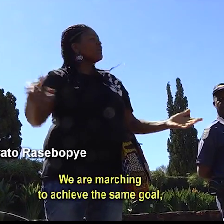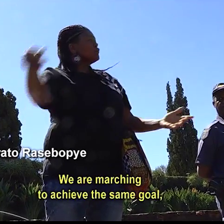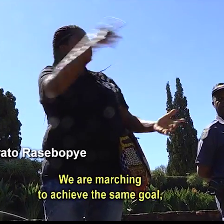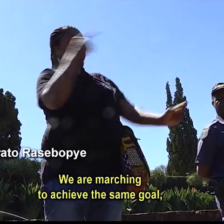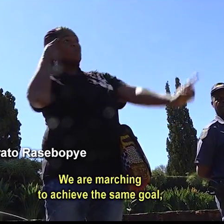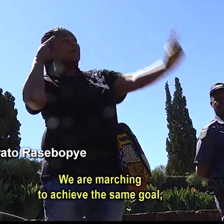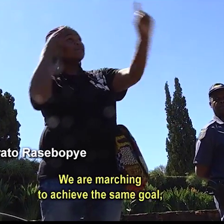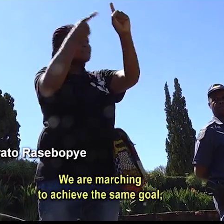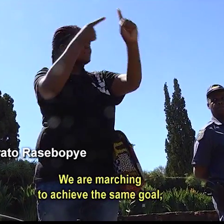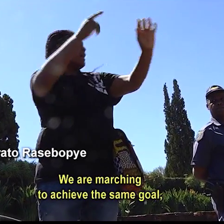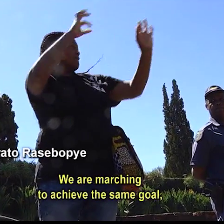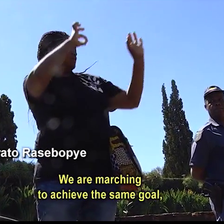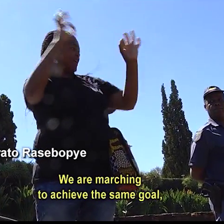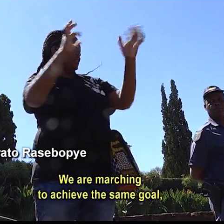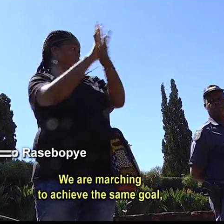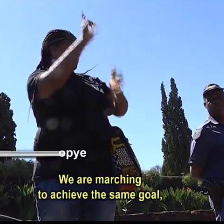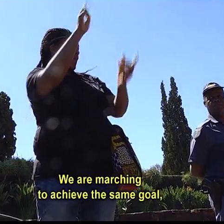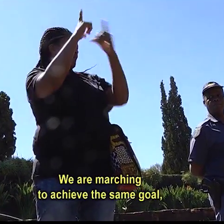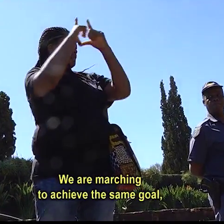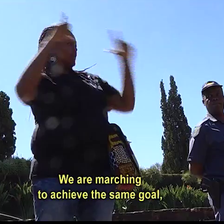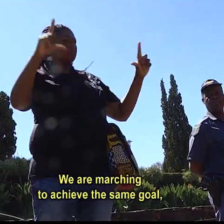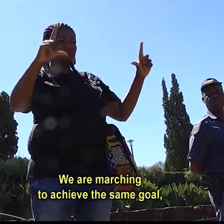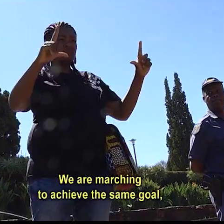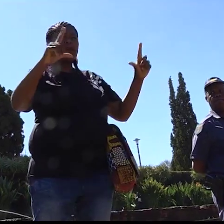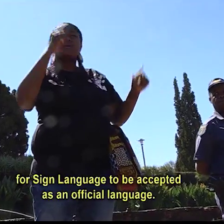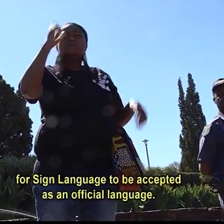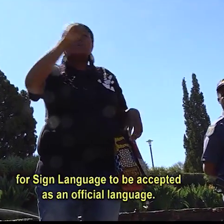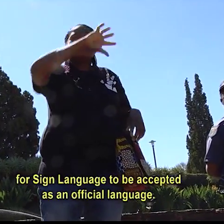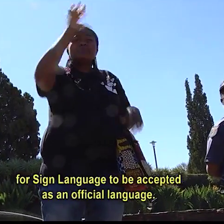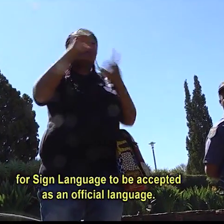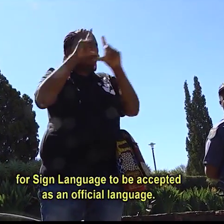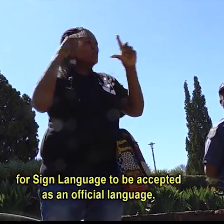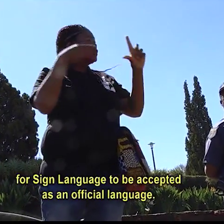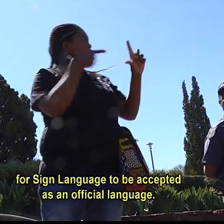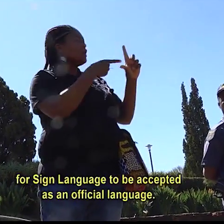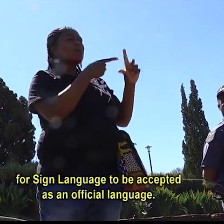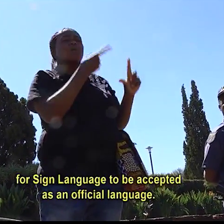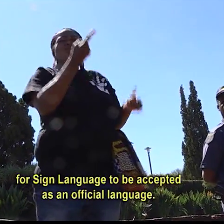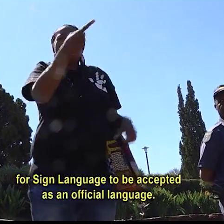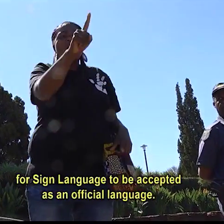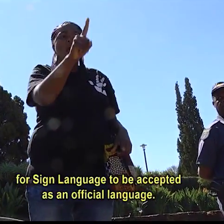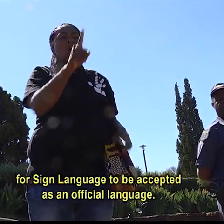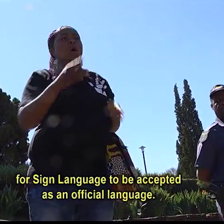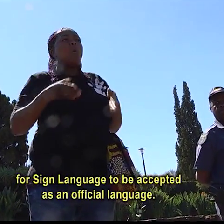We are marching to achieve the same goal, for sign language to be accepted as an official